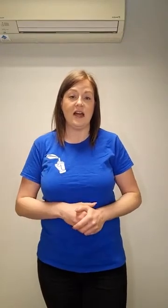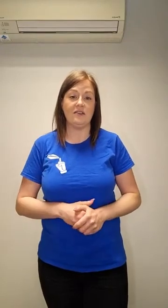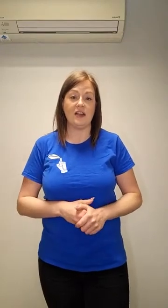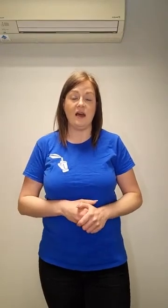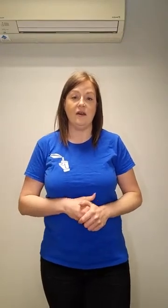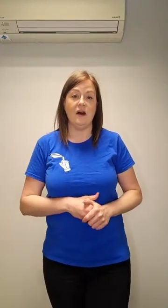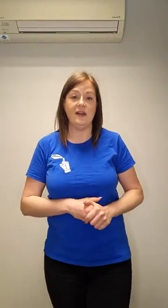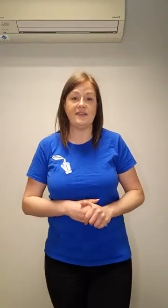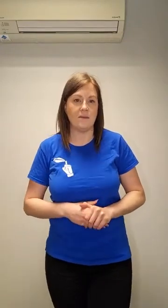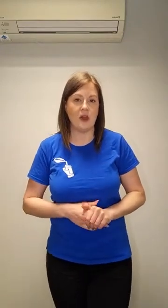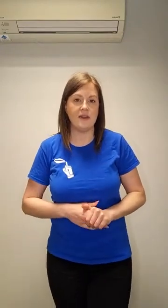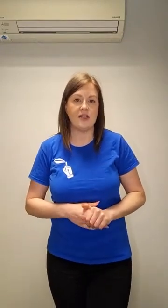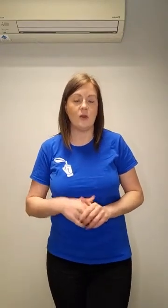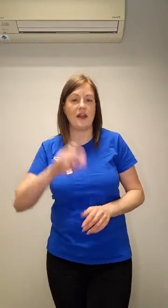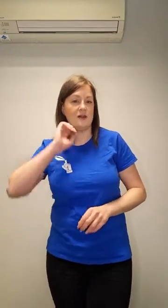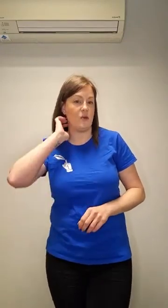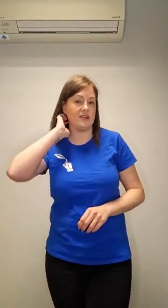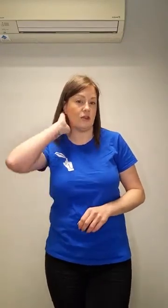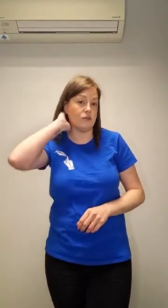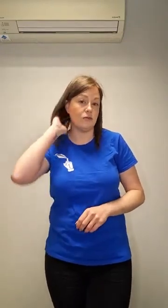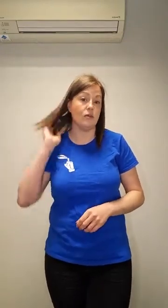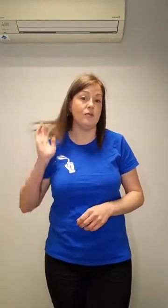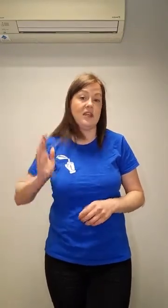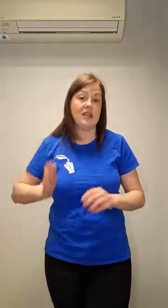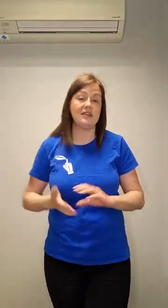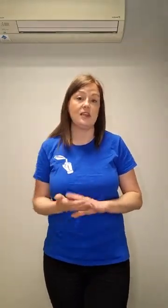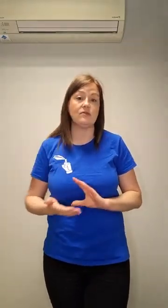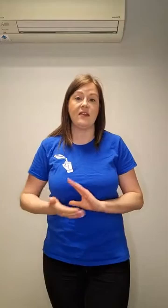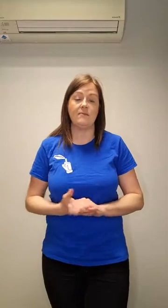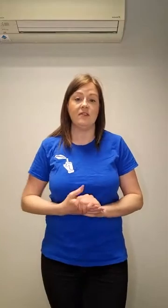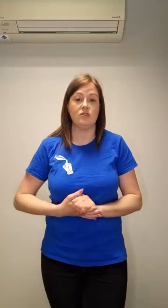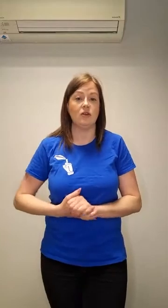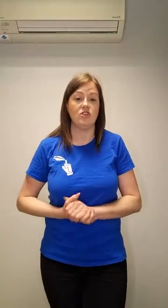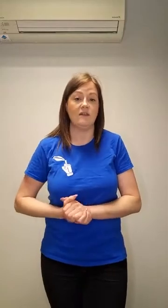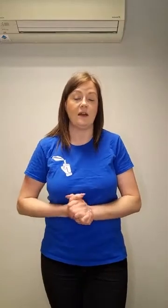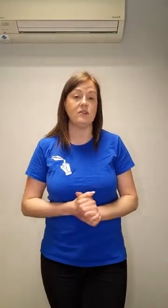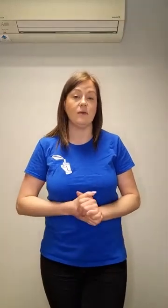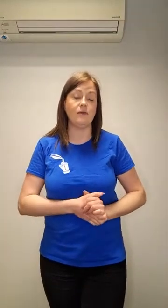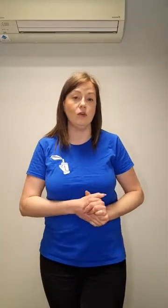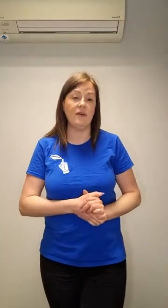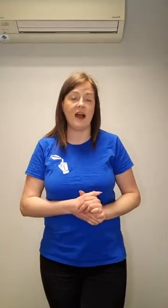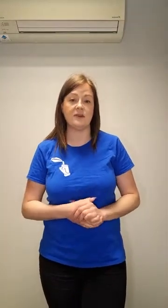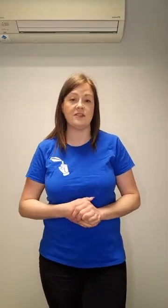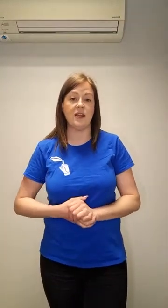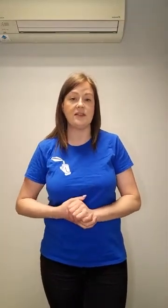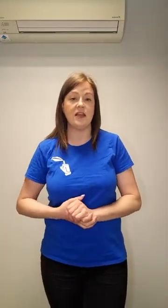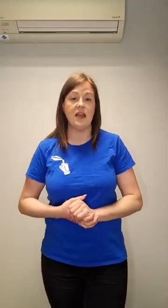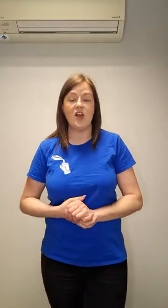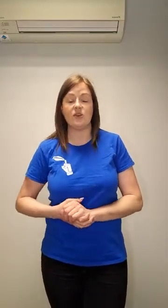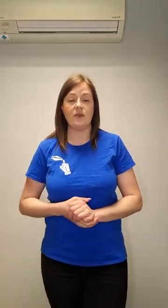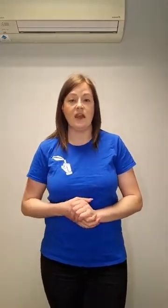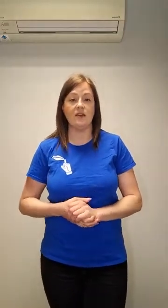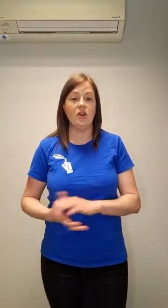and our lives, I'm going to quickly whiz through the skills and the methodology of how to perform our signs, so that then